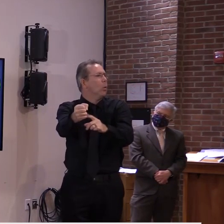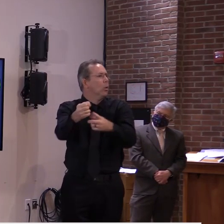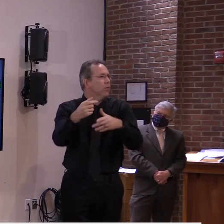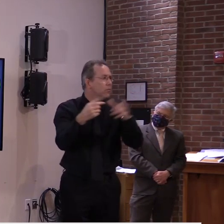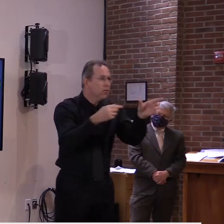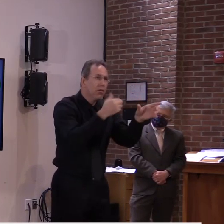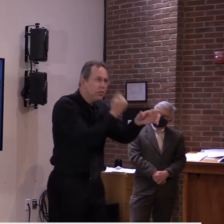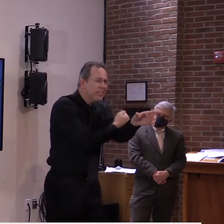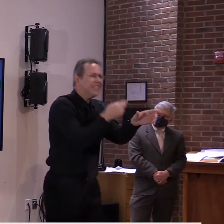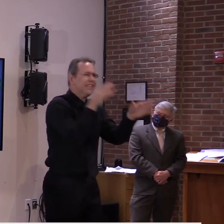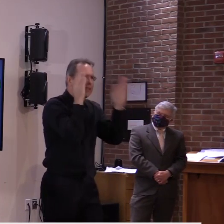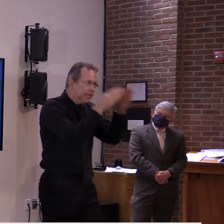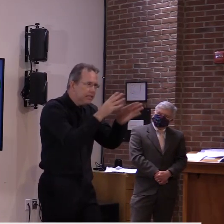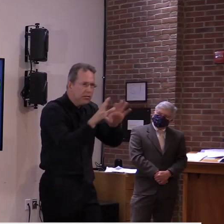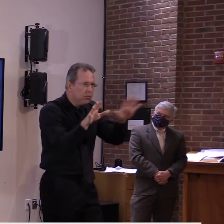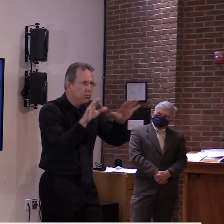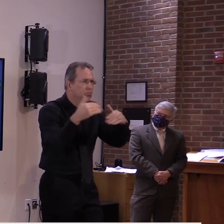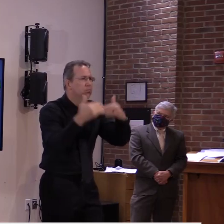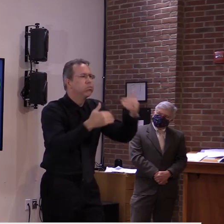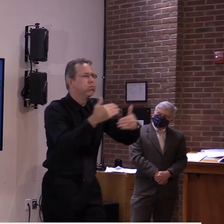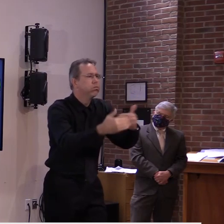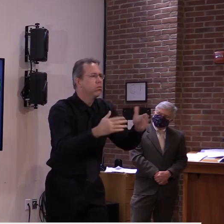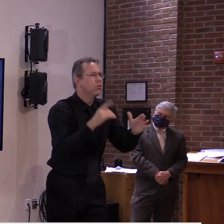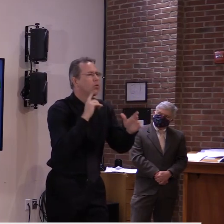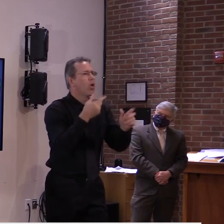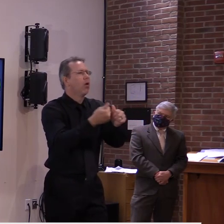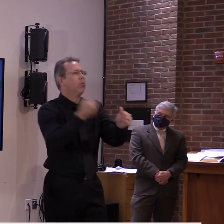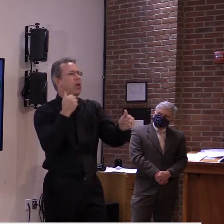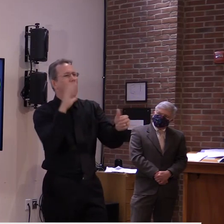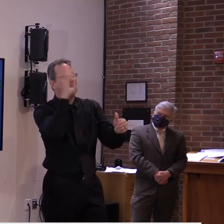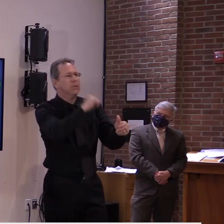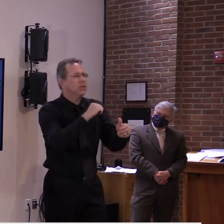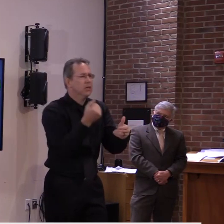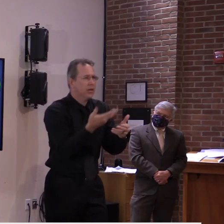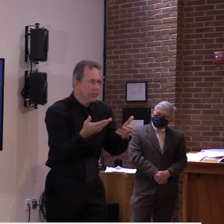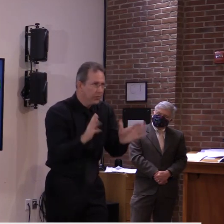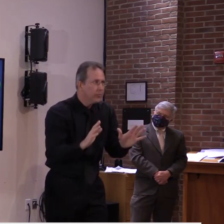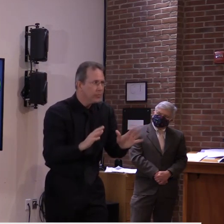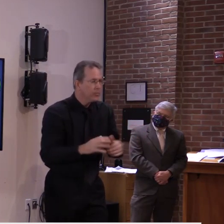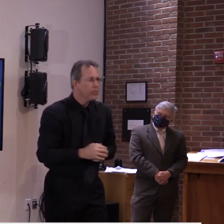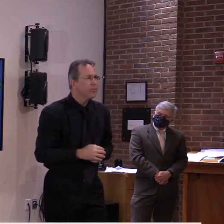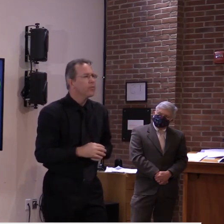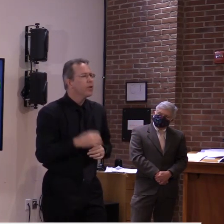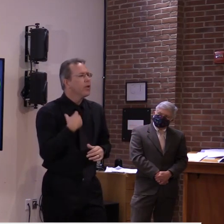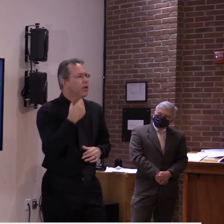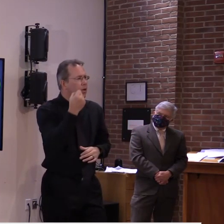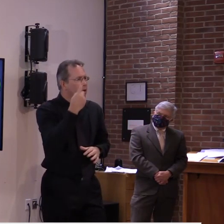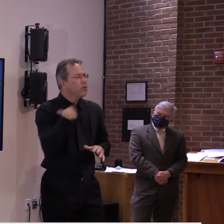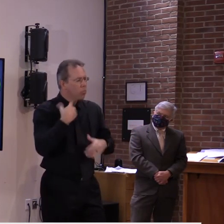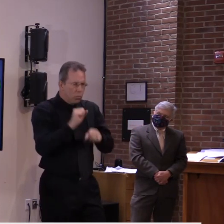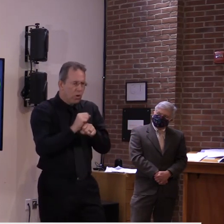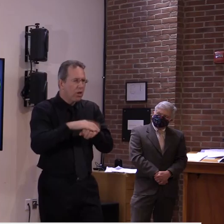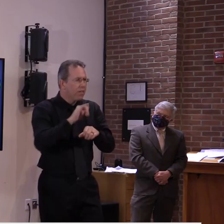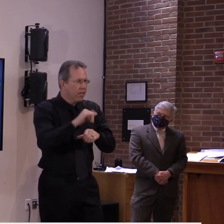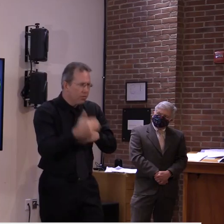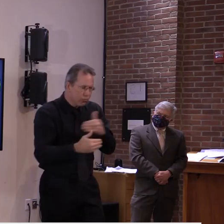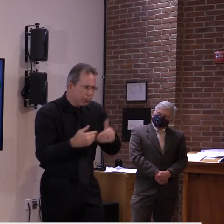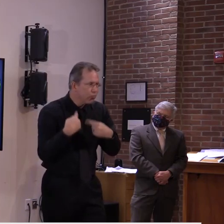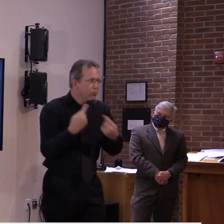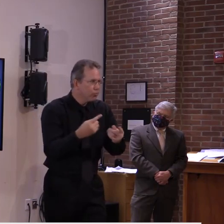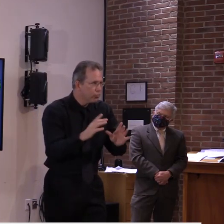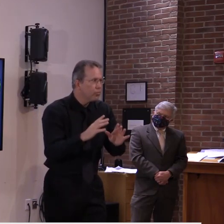of it, you know, at this point in time. Just want to reassure you that all of that has been taken under account. But it's going to be some time for